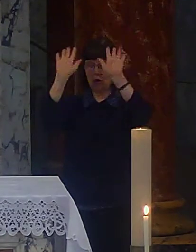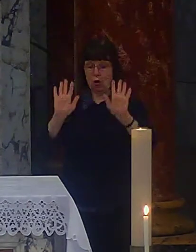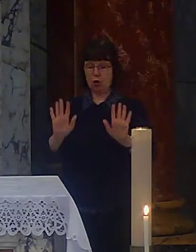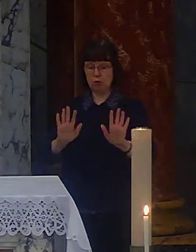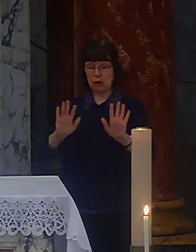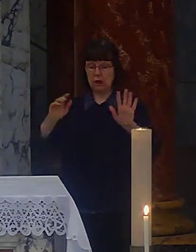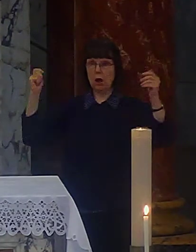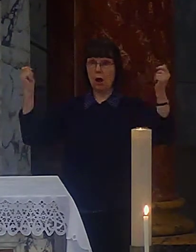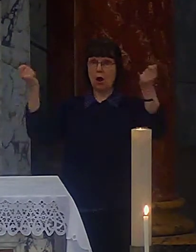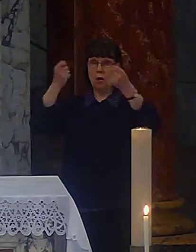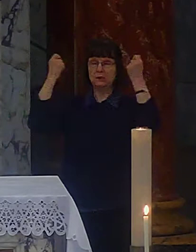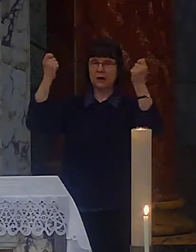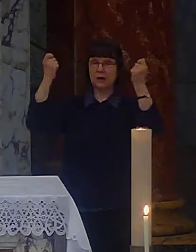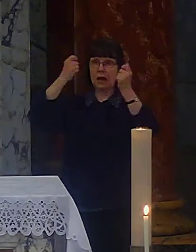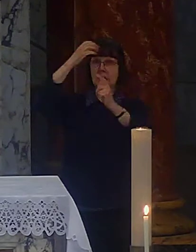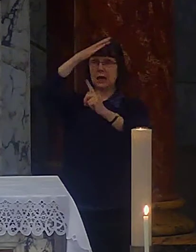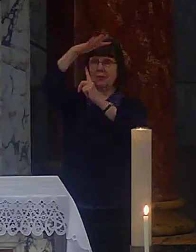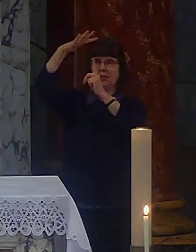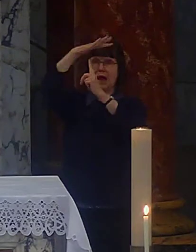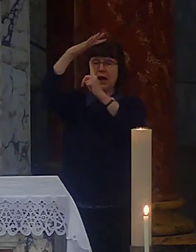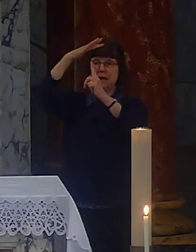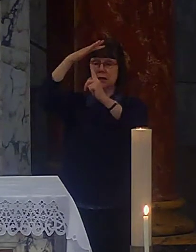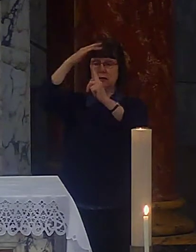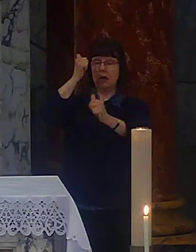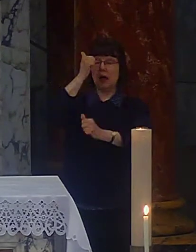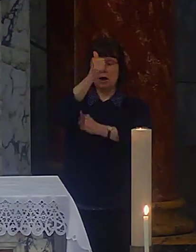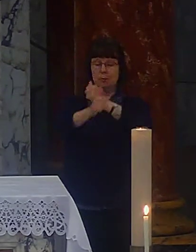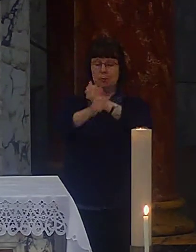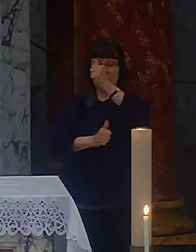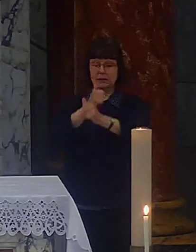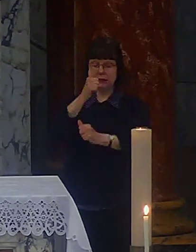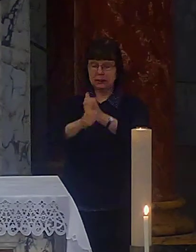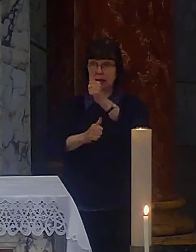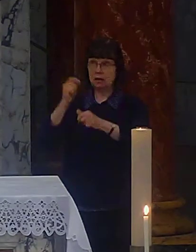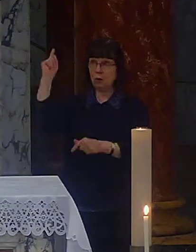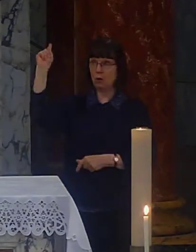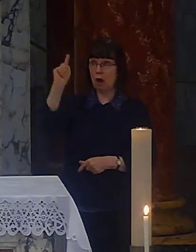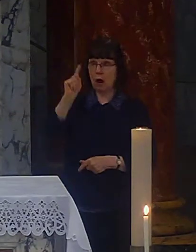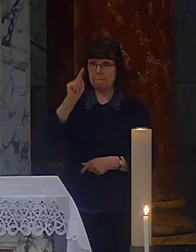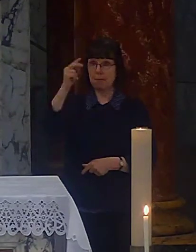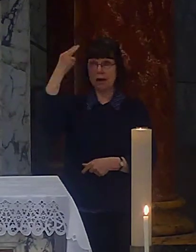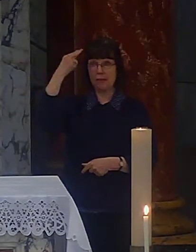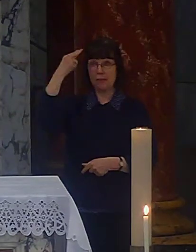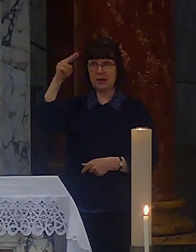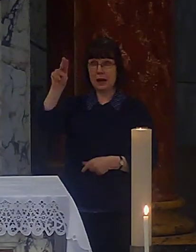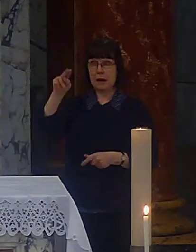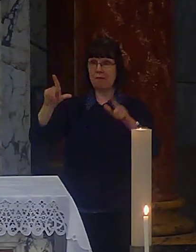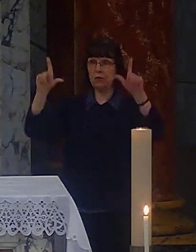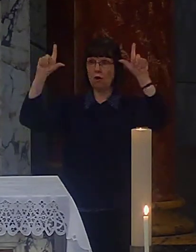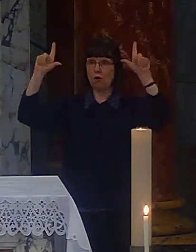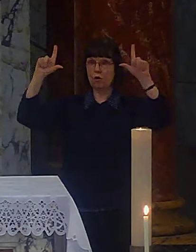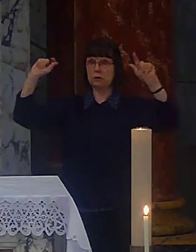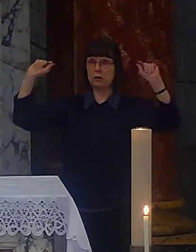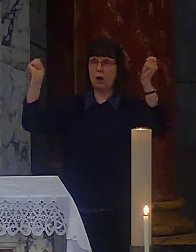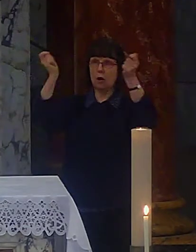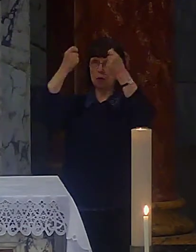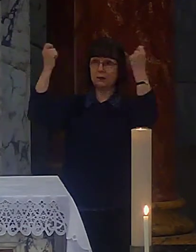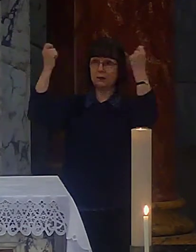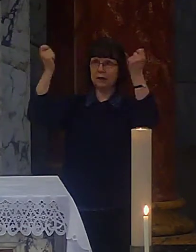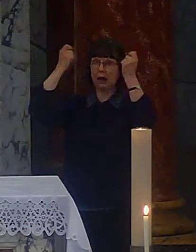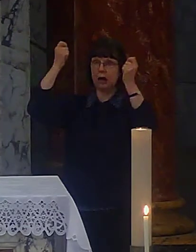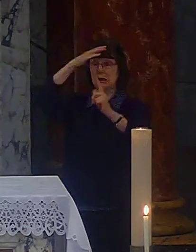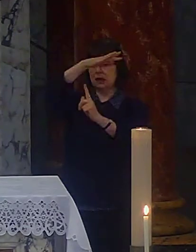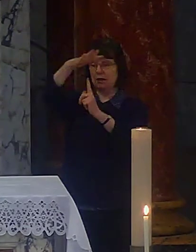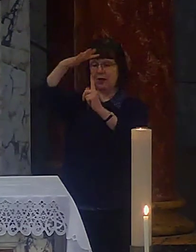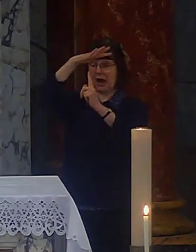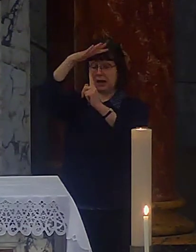glory. Hosanna in the highest. Blessed is he who comes in the name of the Lord. Hosanna